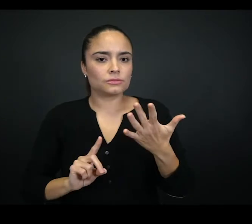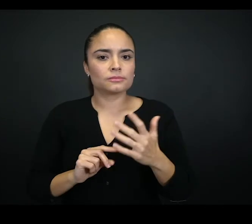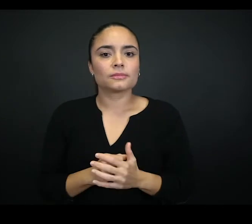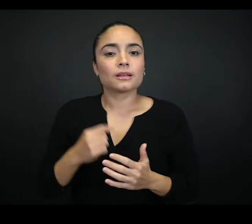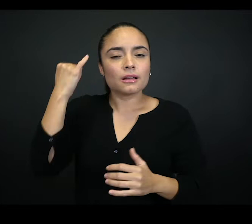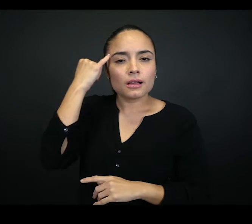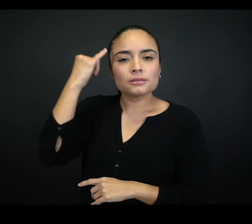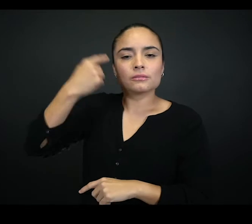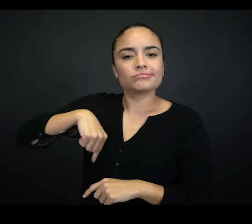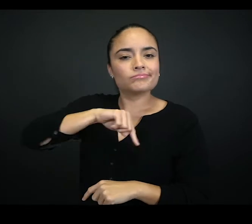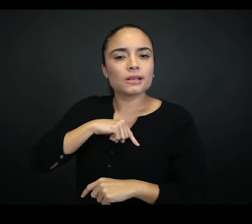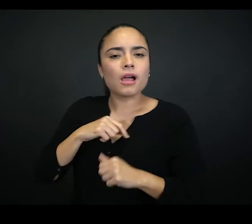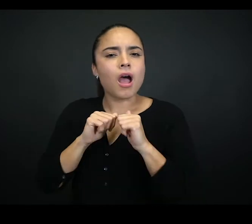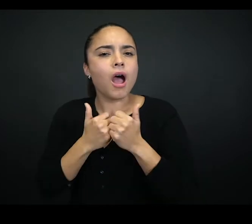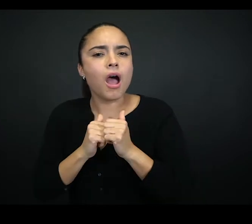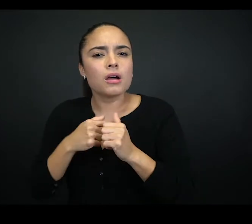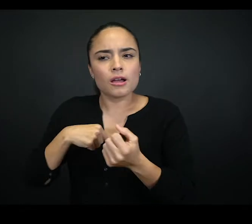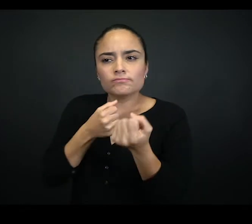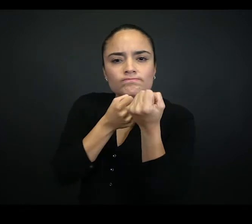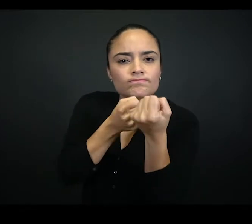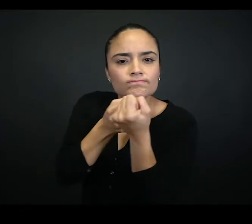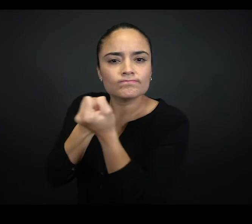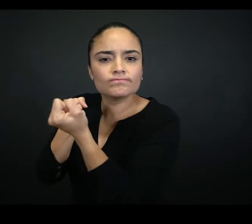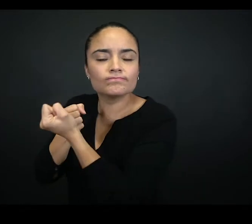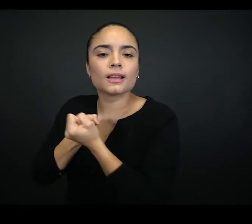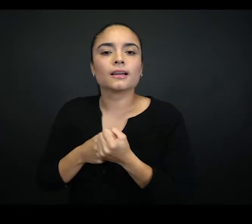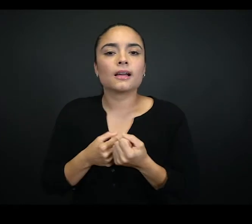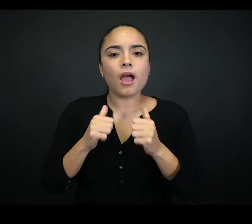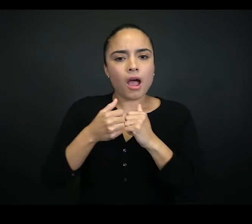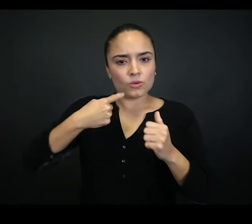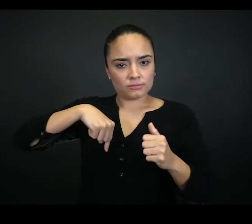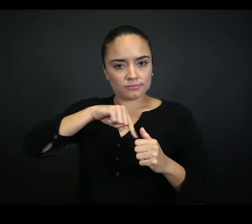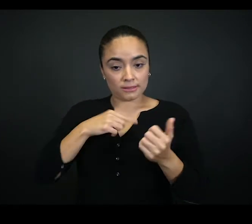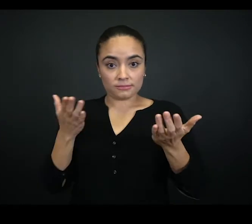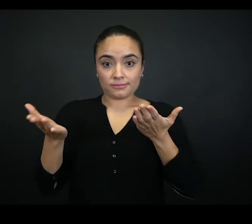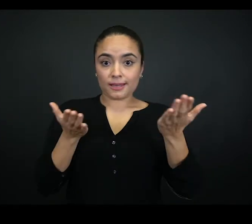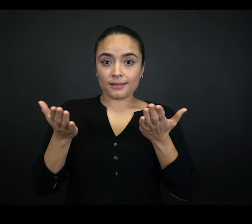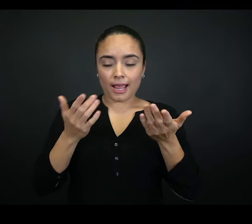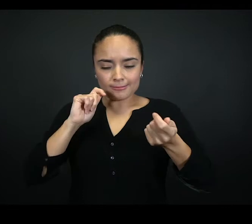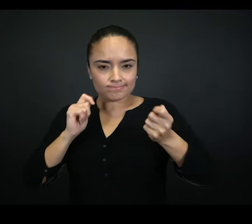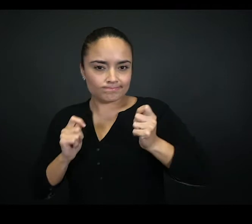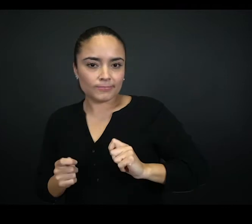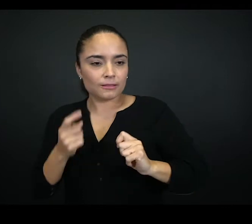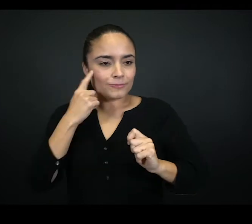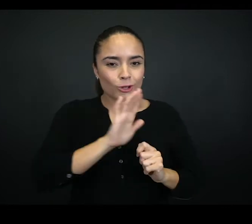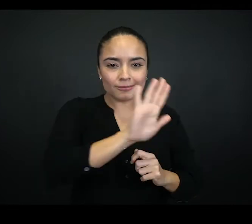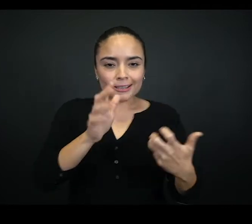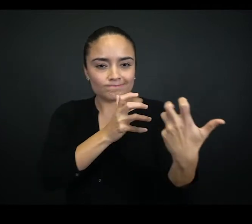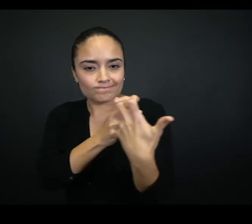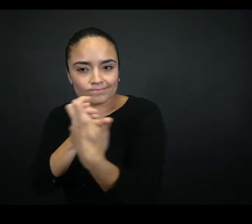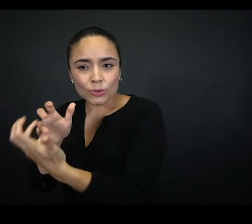support you? How can we change our services? And then in the operation, so actually working in